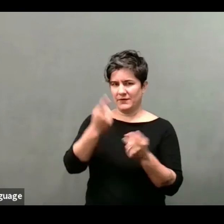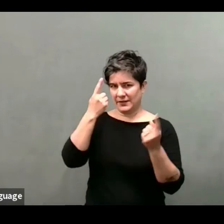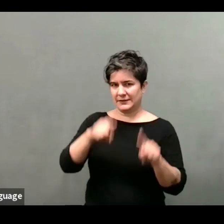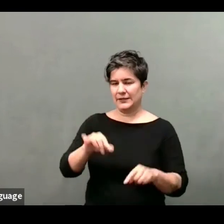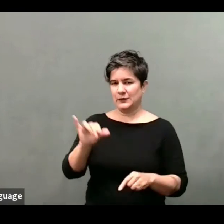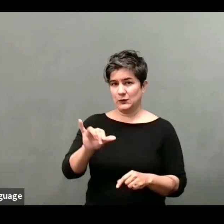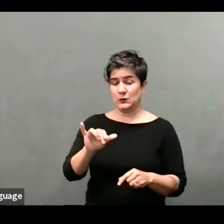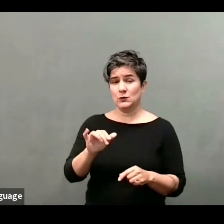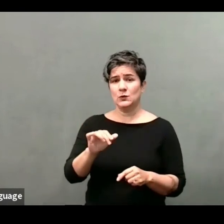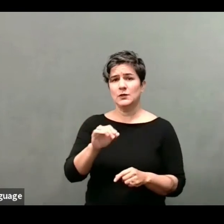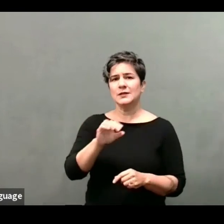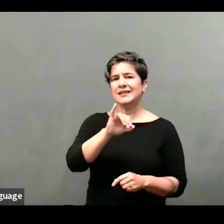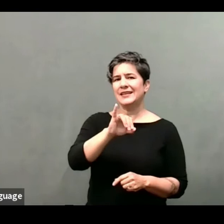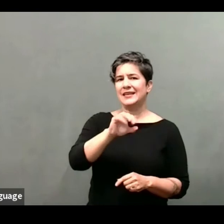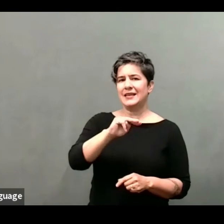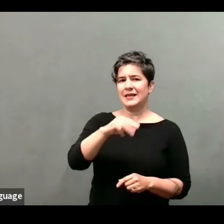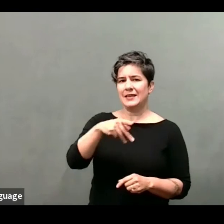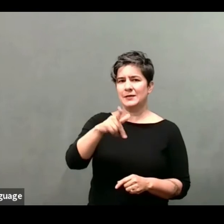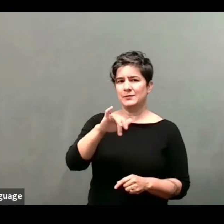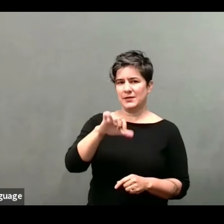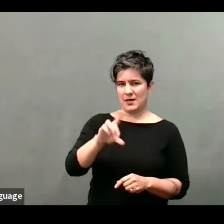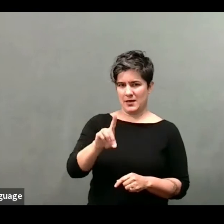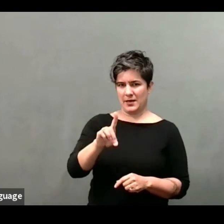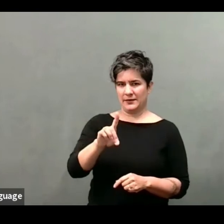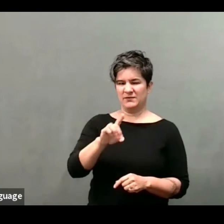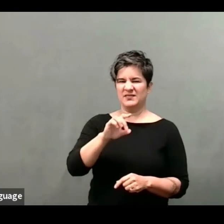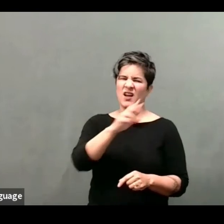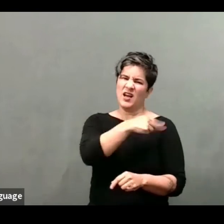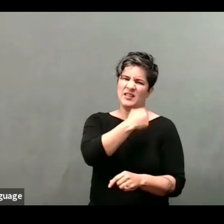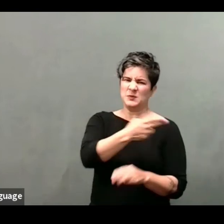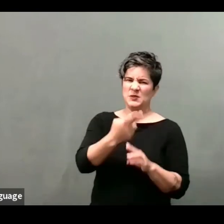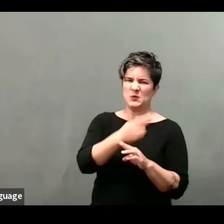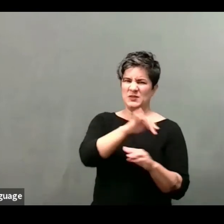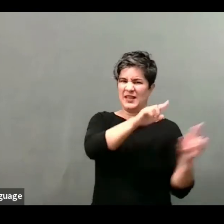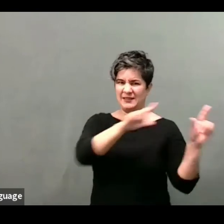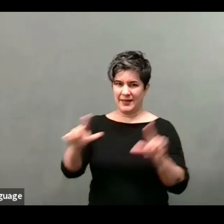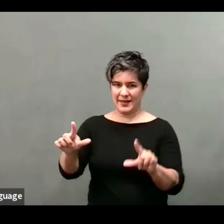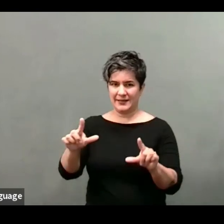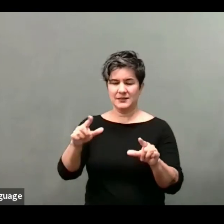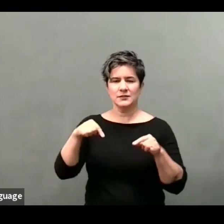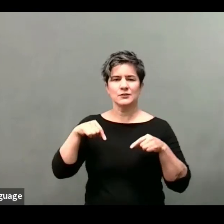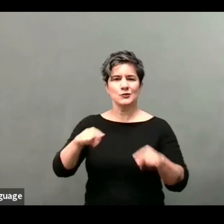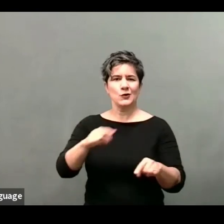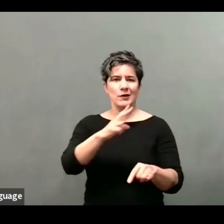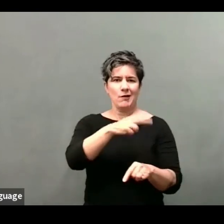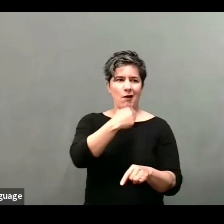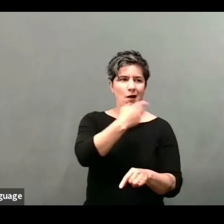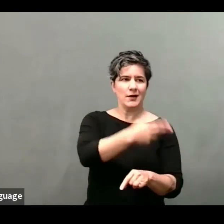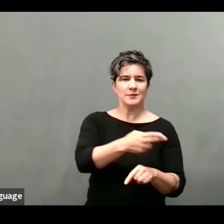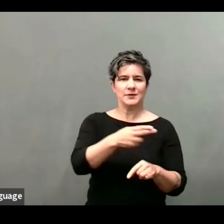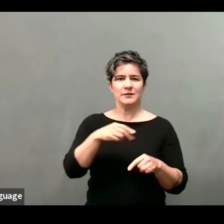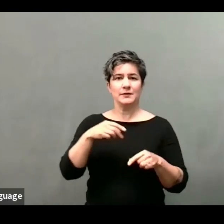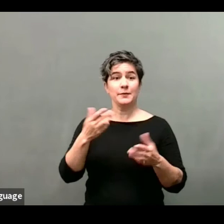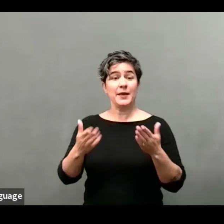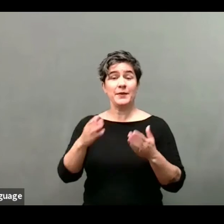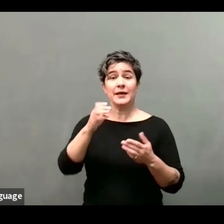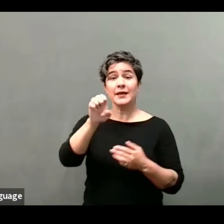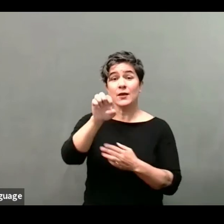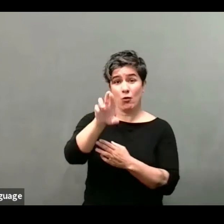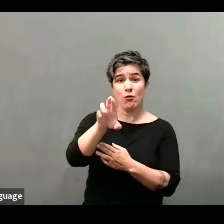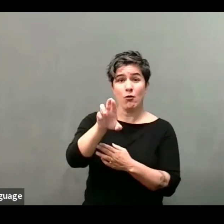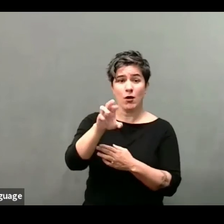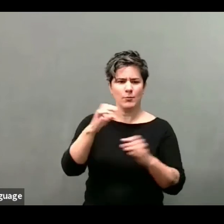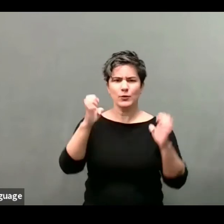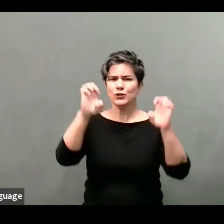What implied consent refers to is emergency medical care, like care that may change whether the patient survives or